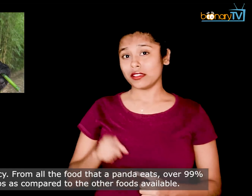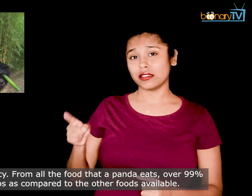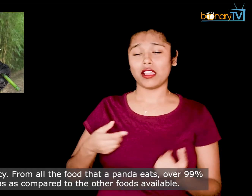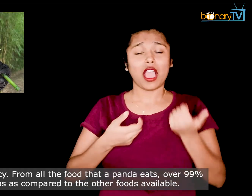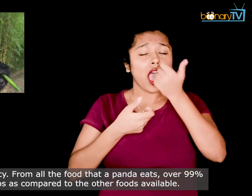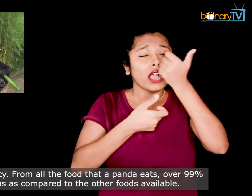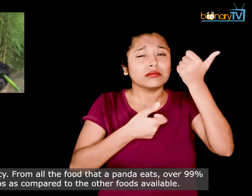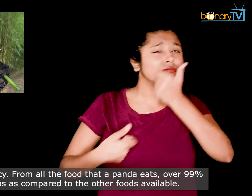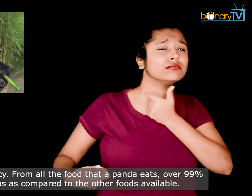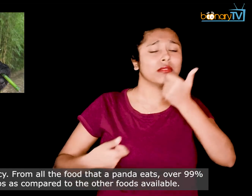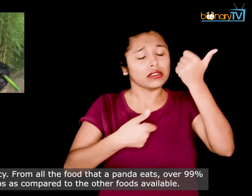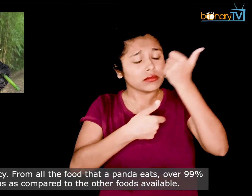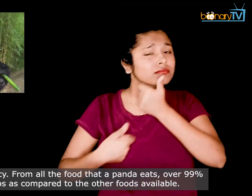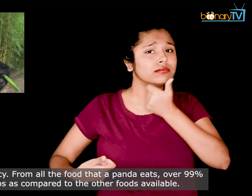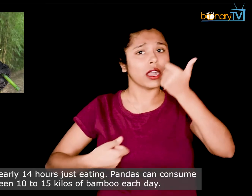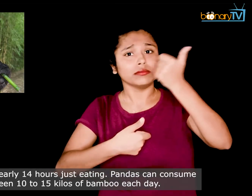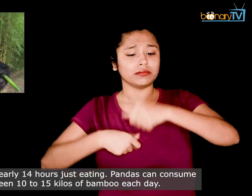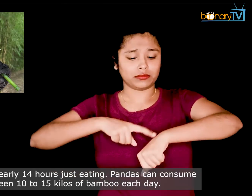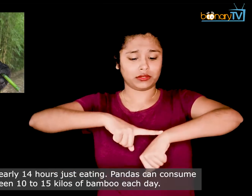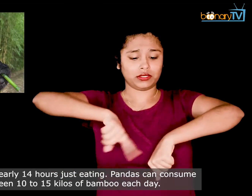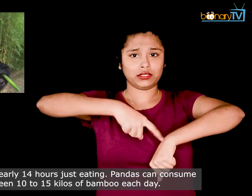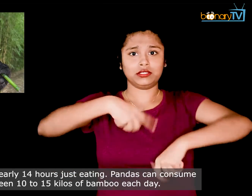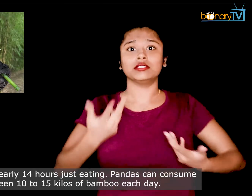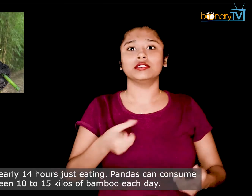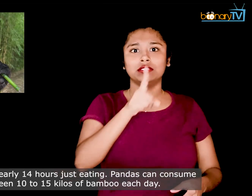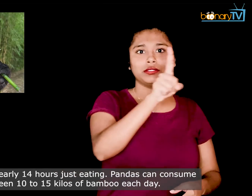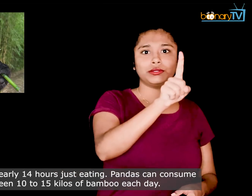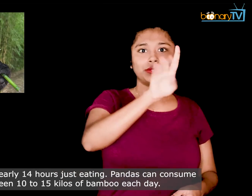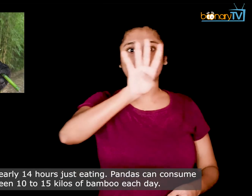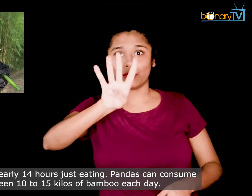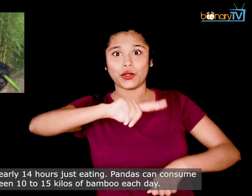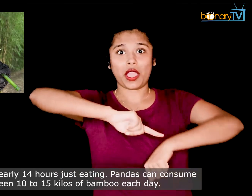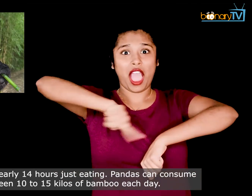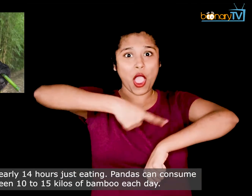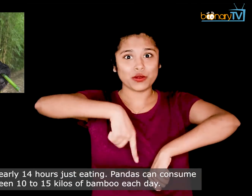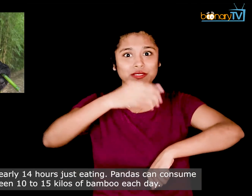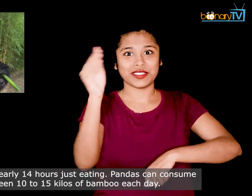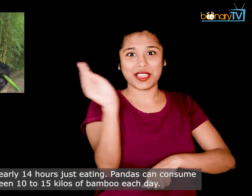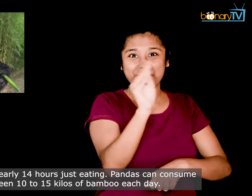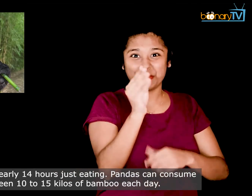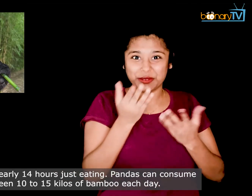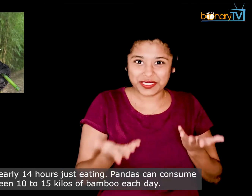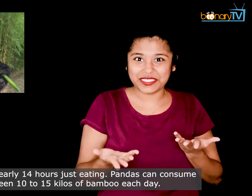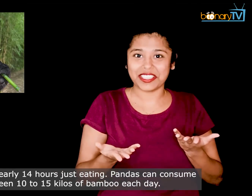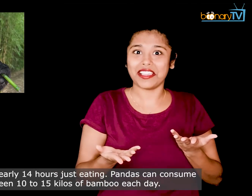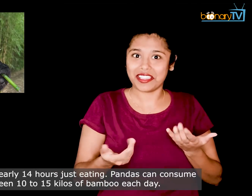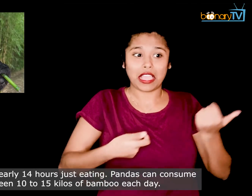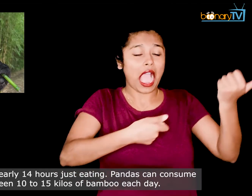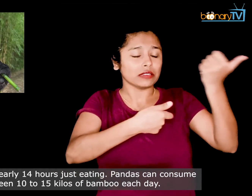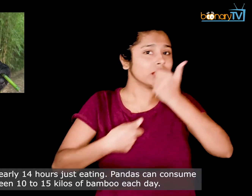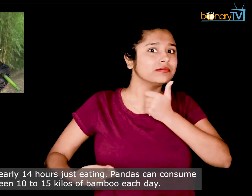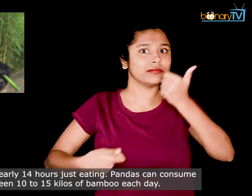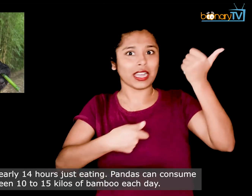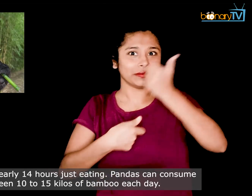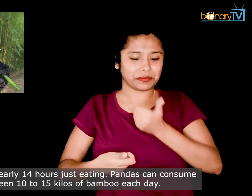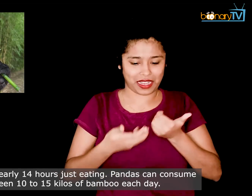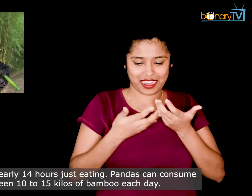foods available. They spend nearly 14 hours just eating. Pandas